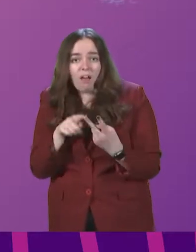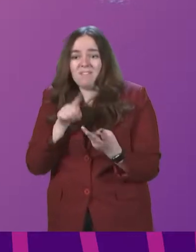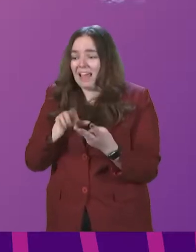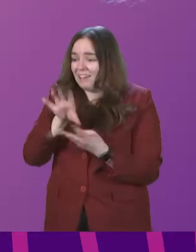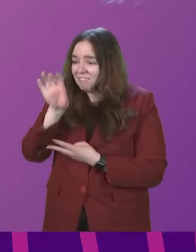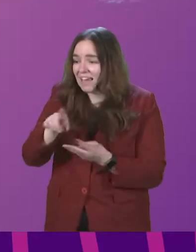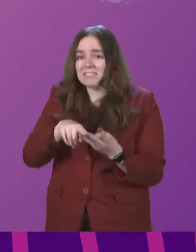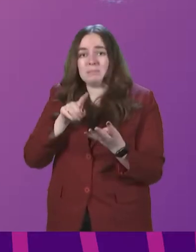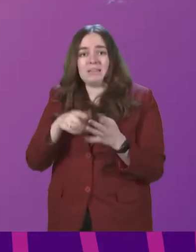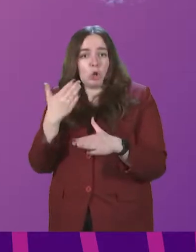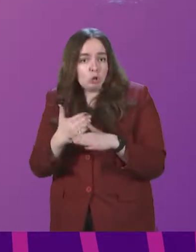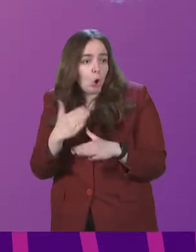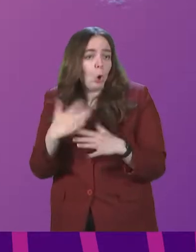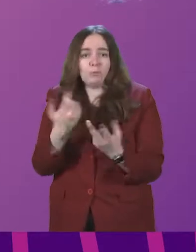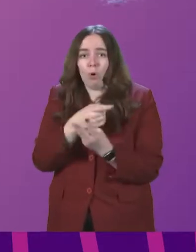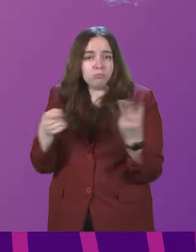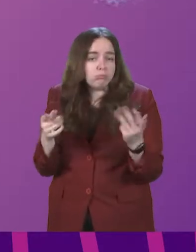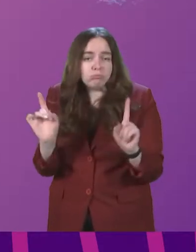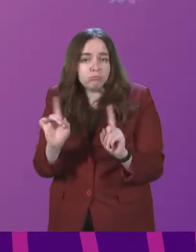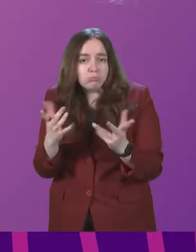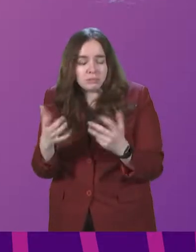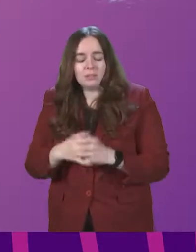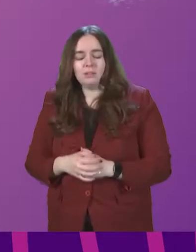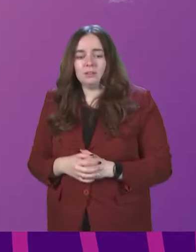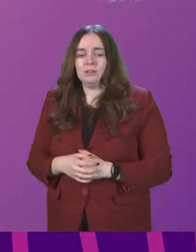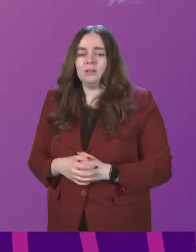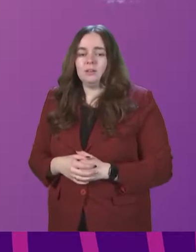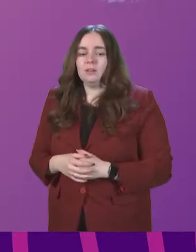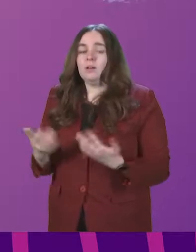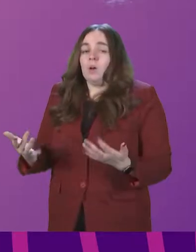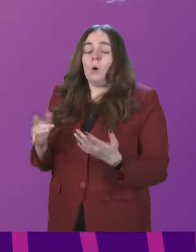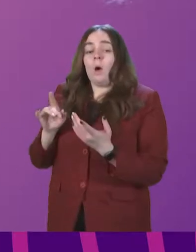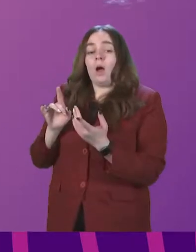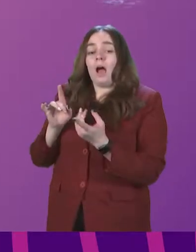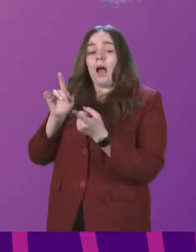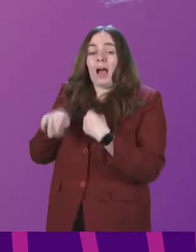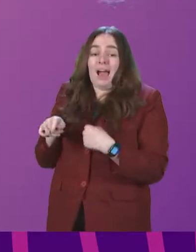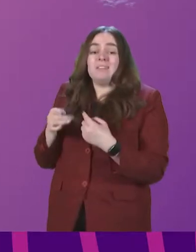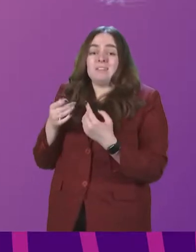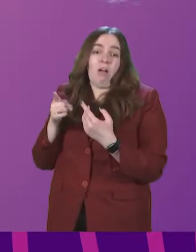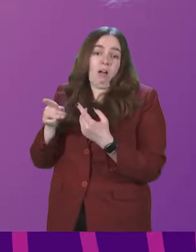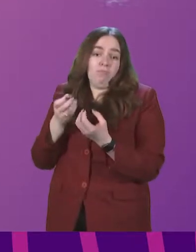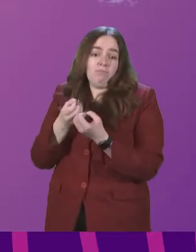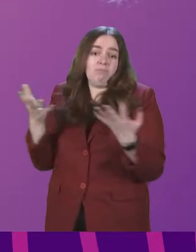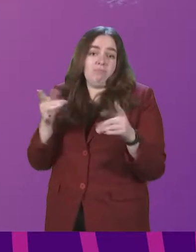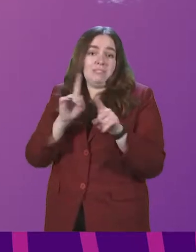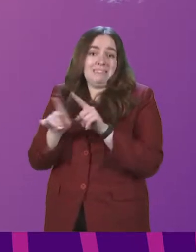jobs, or a combination of all three? The Cabinet Secretary. So, I think answering that in a number of different elements,